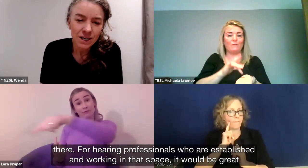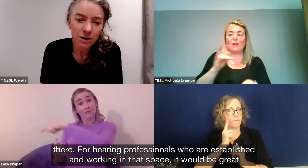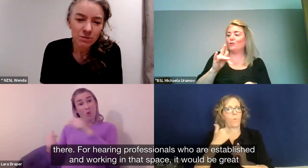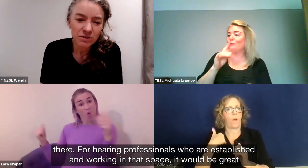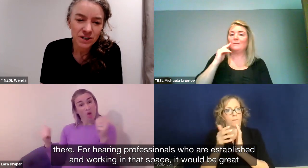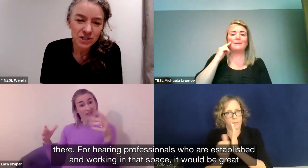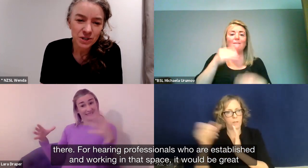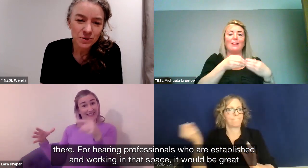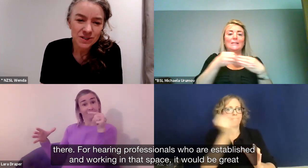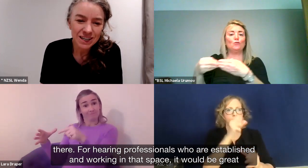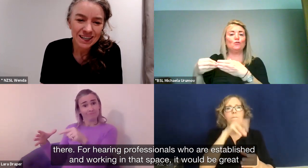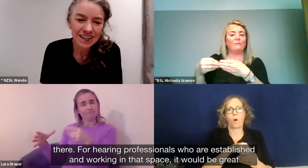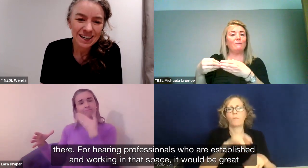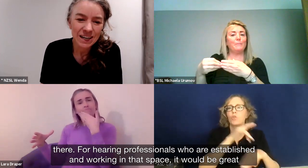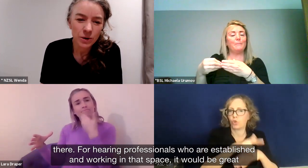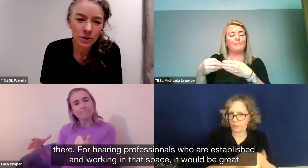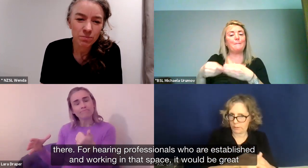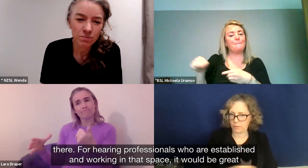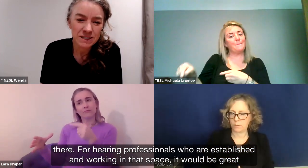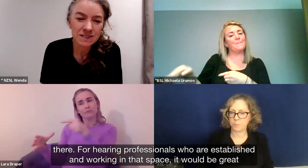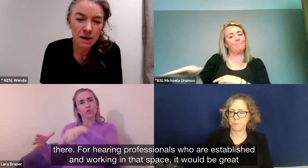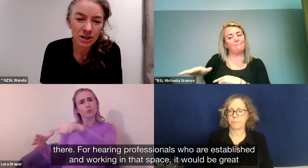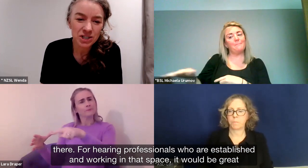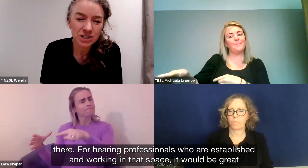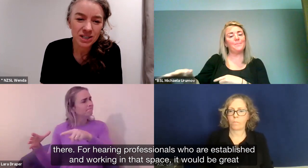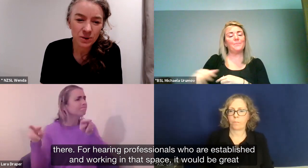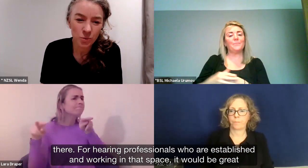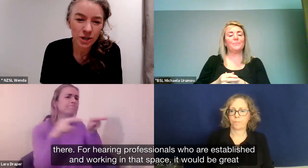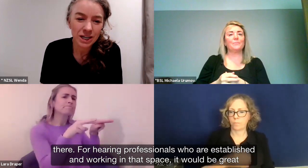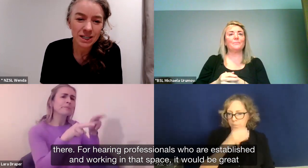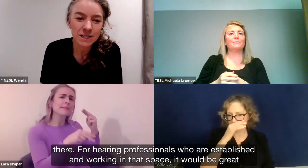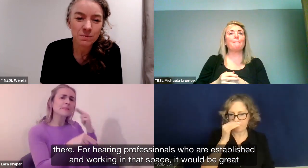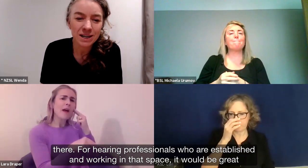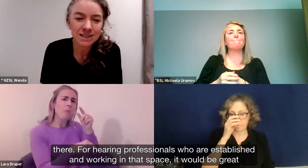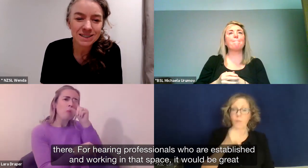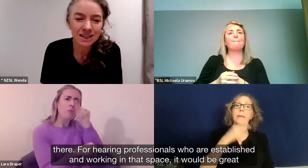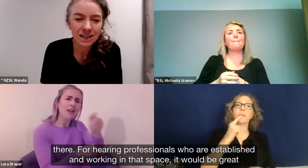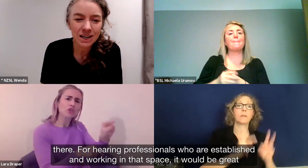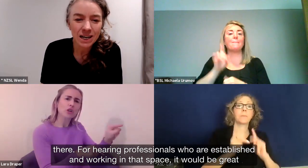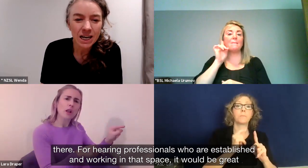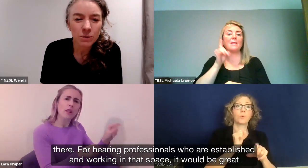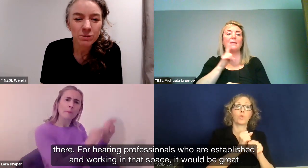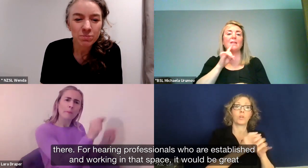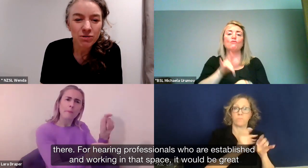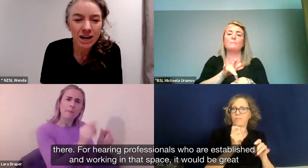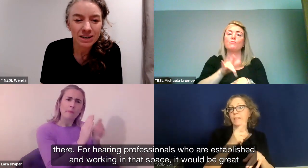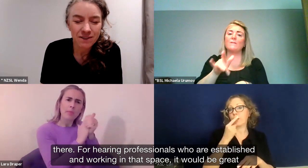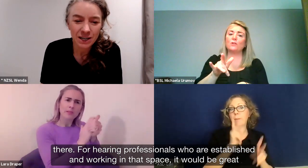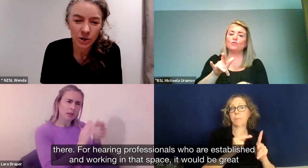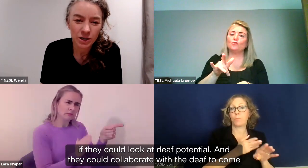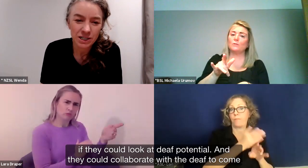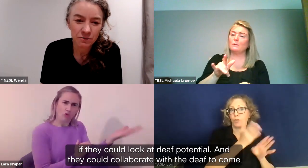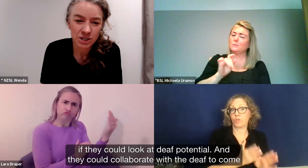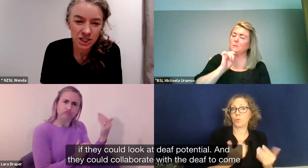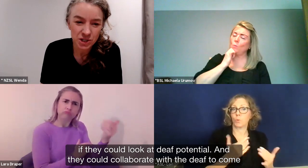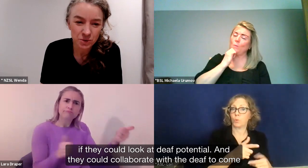For hearing professionals who are established and working in that space, it would be great if